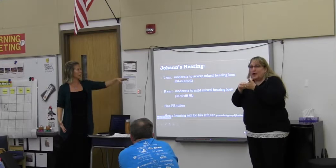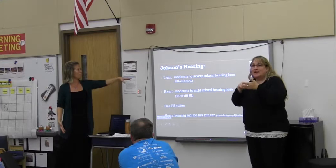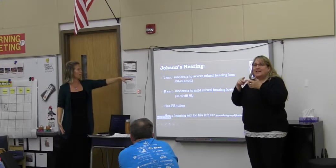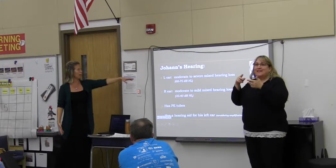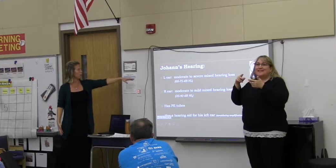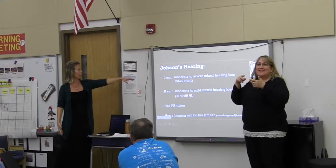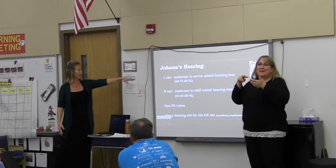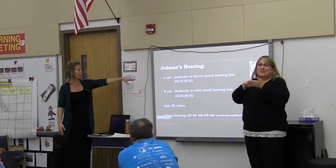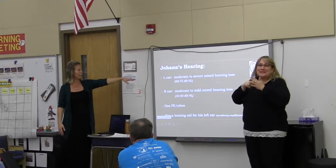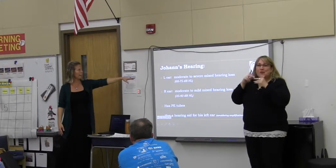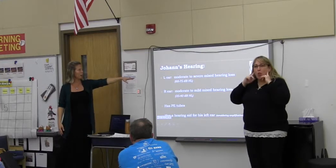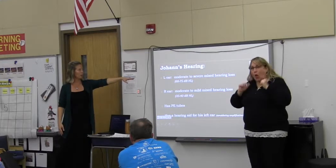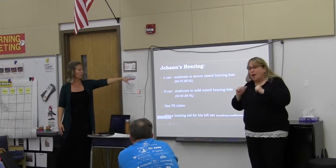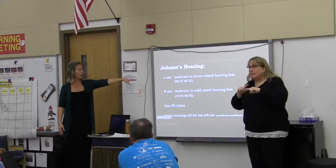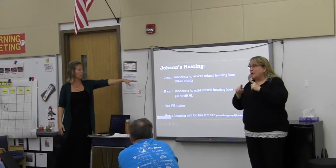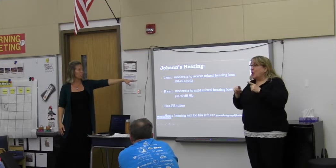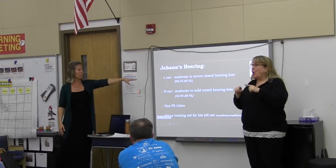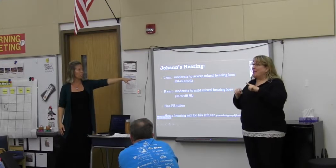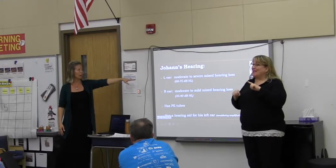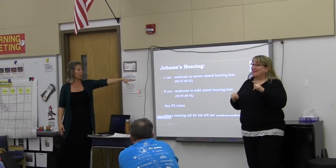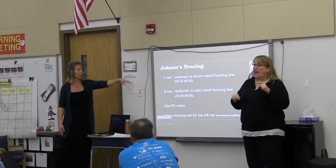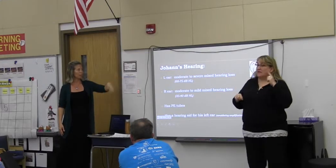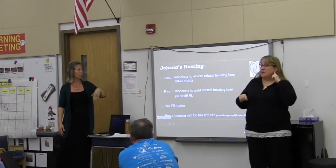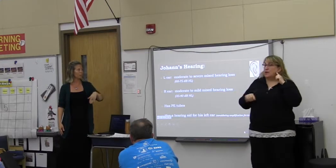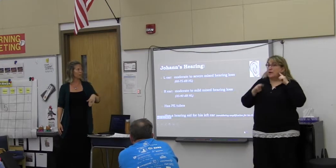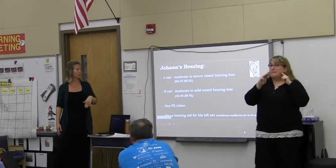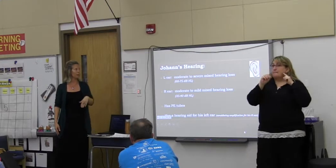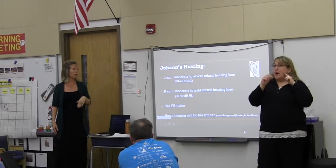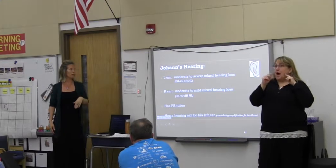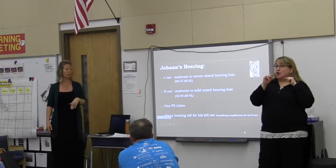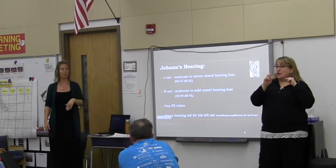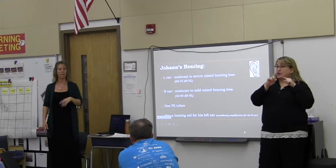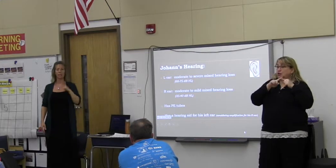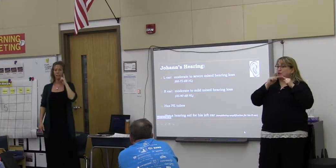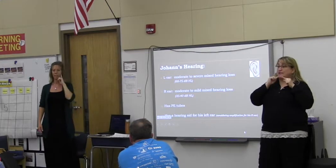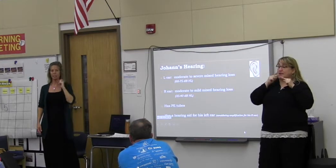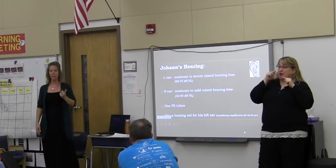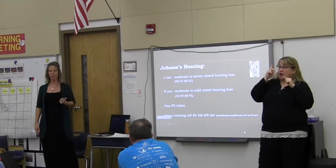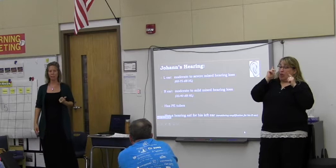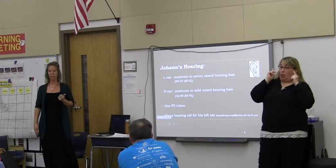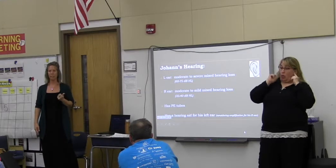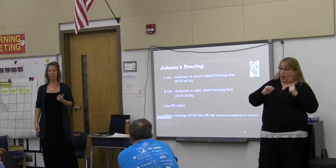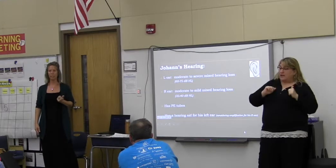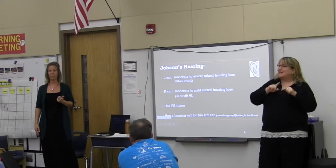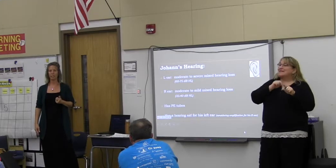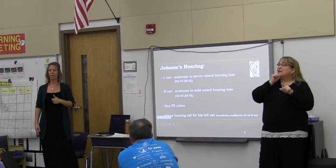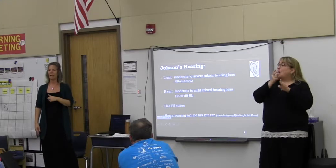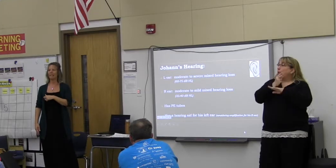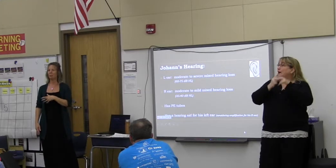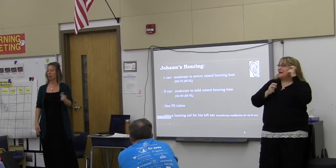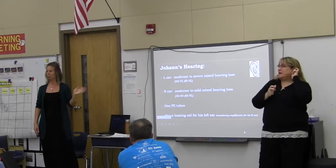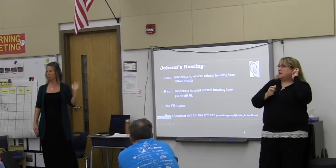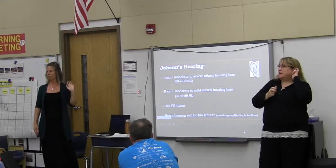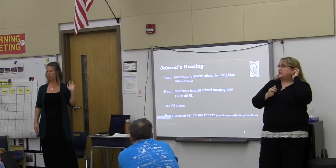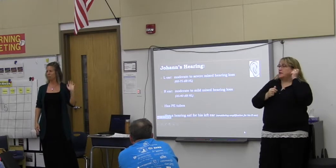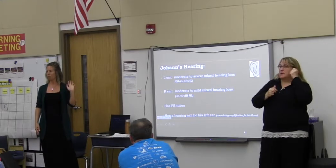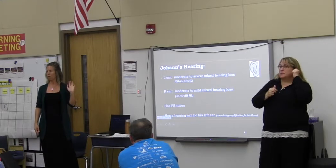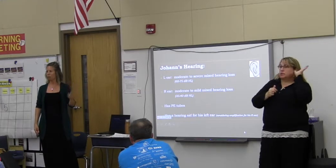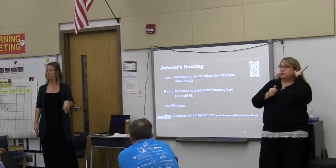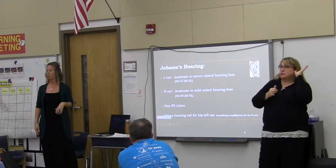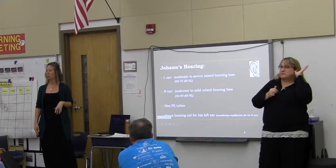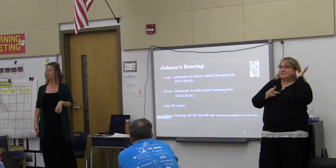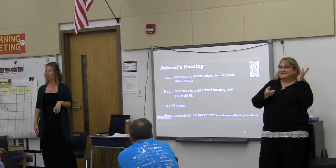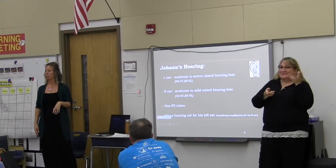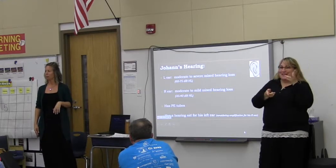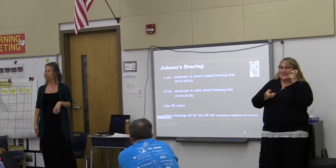are. But where he's at on his left ear with a moderate to severe hearing loss, if he doesn't have his hearing aid in, he's probably missing